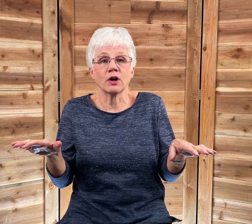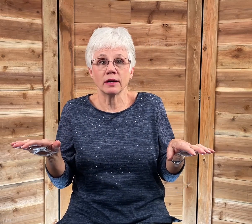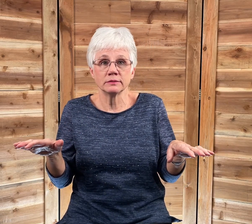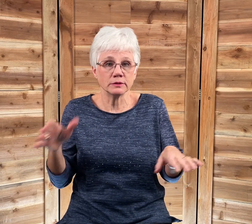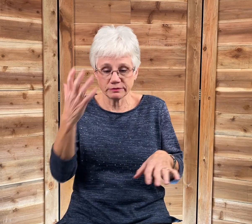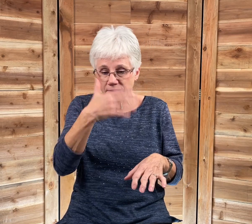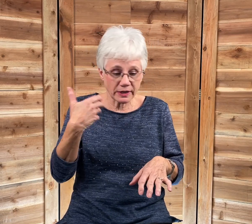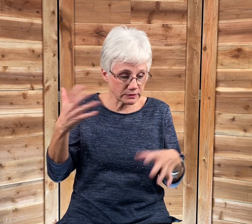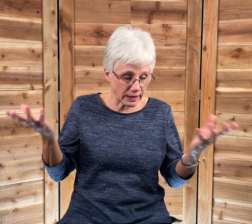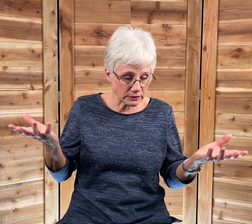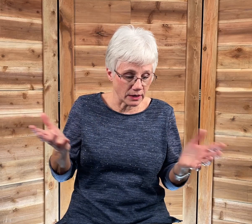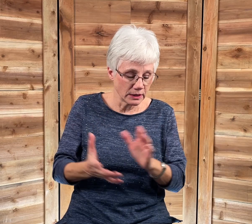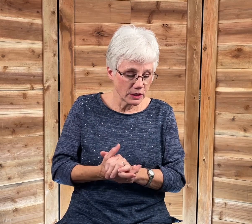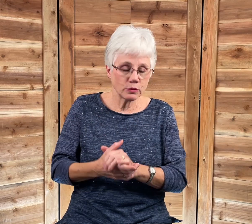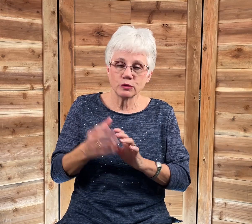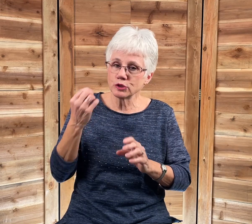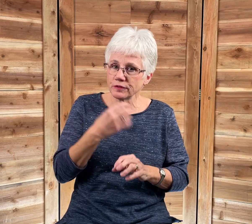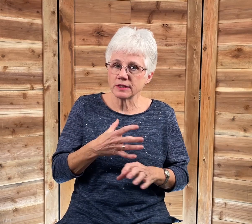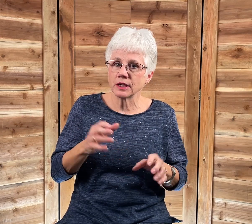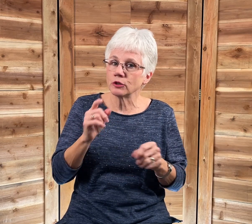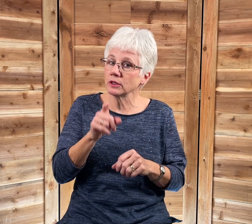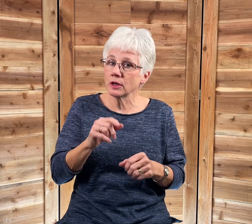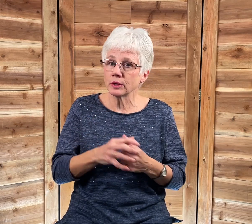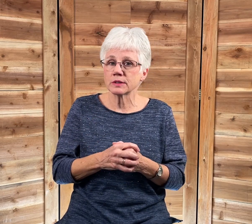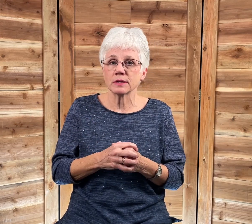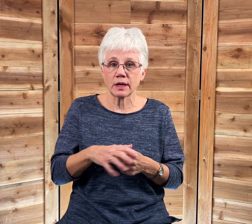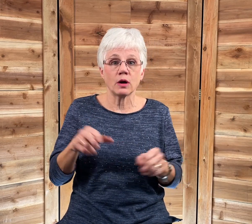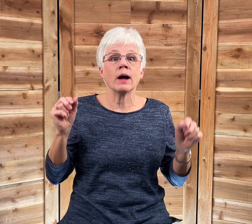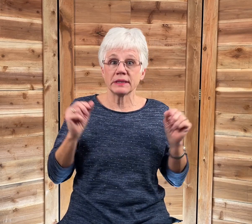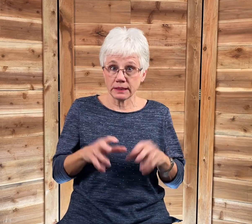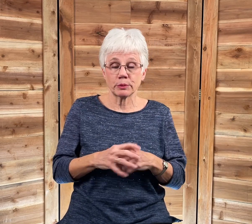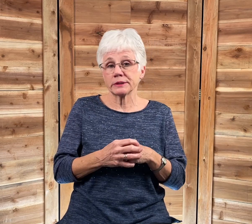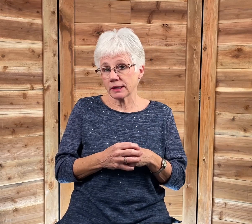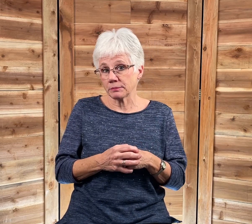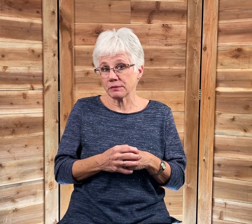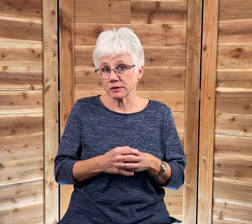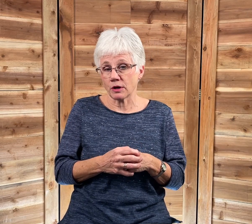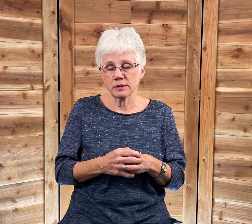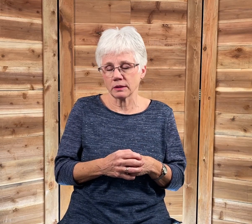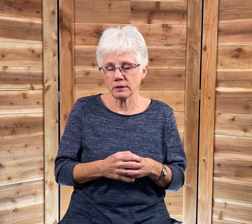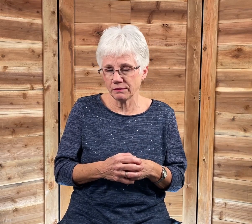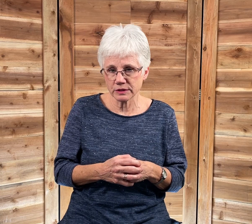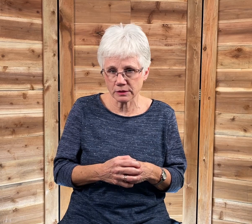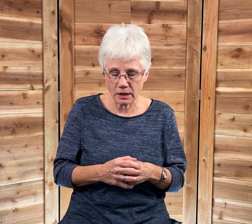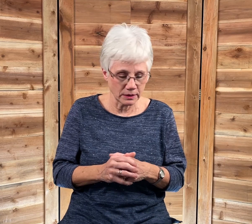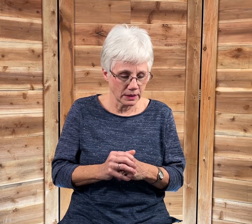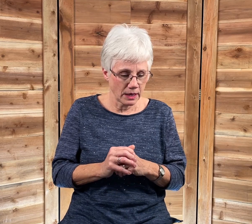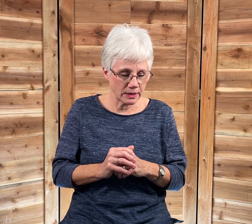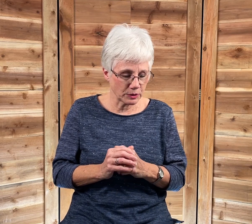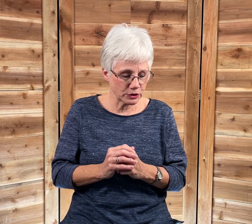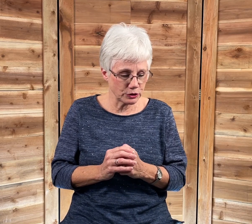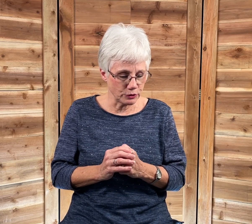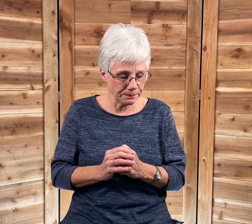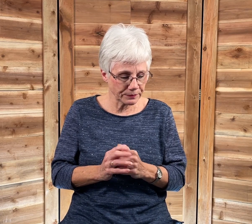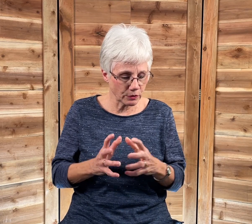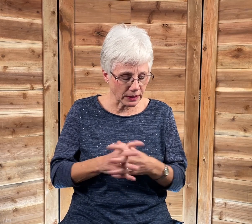flat song. Your flat face, flat song. So use your face, and you're going to notice as I go, I'm going to get pretty excited about this song because I love this song as